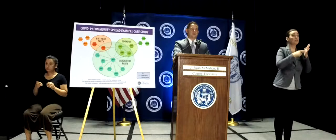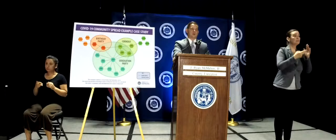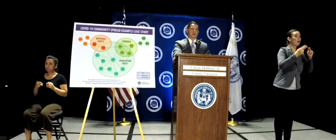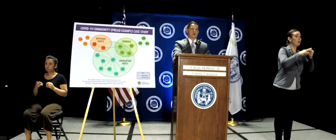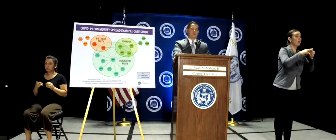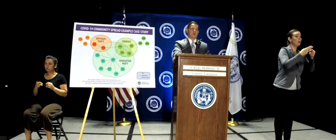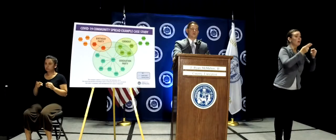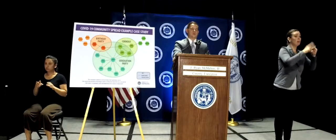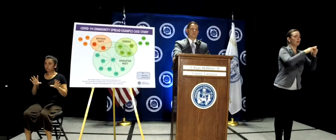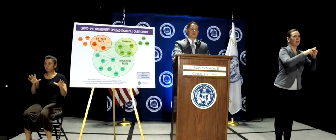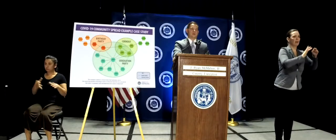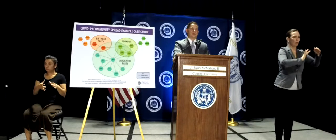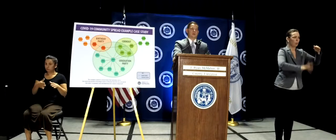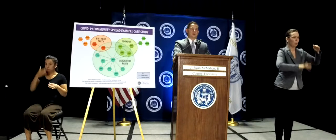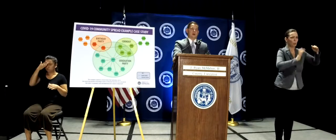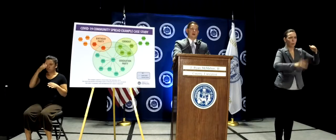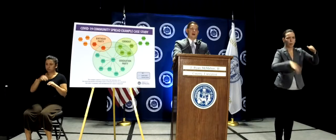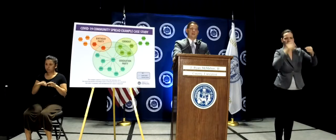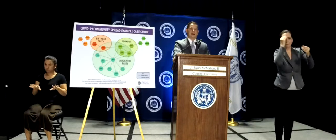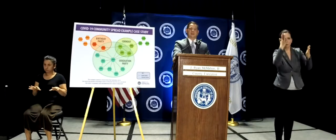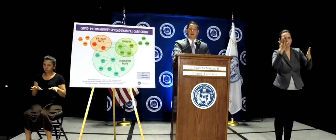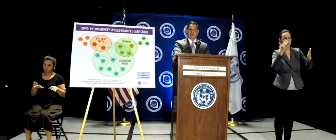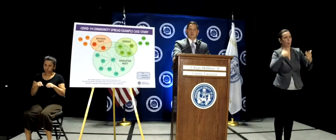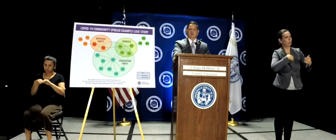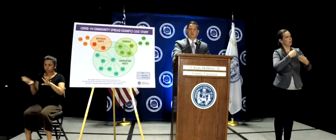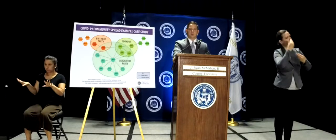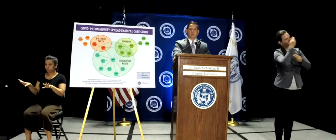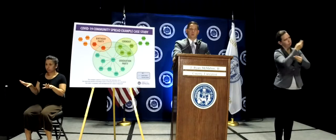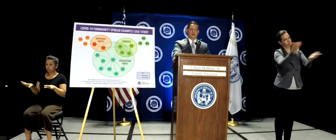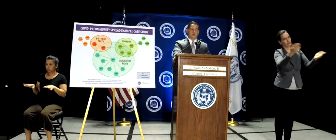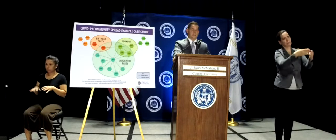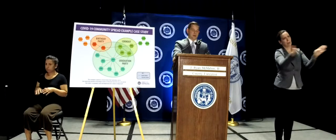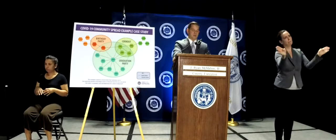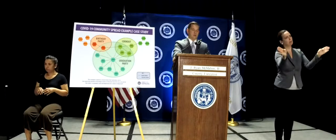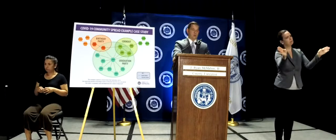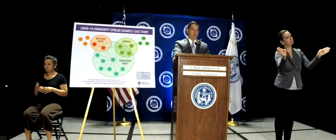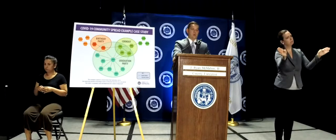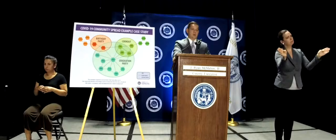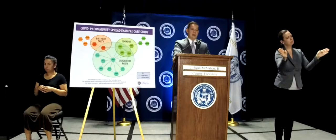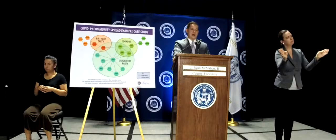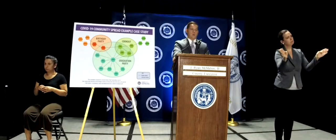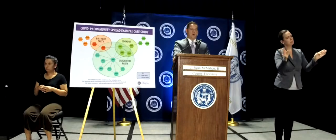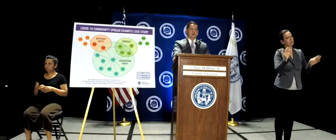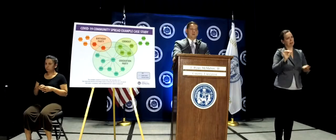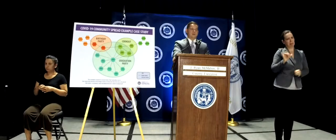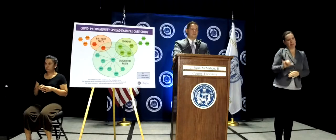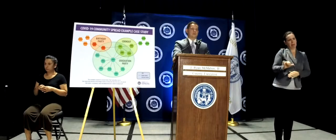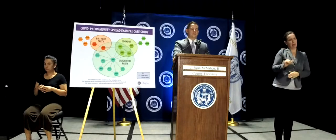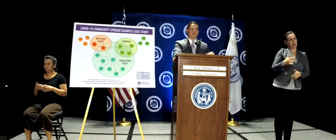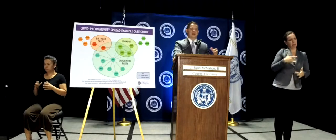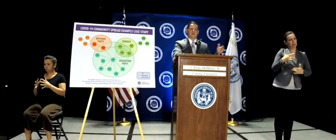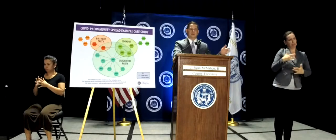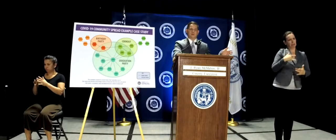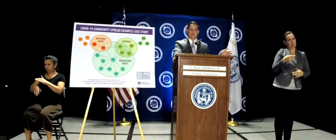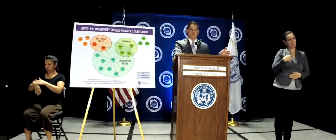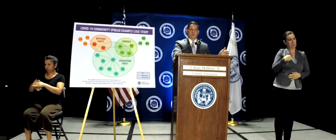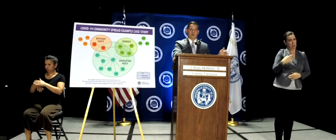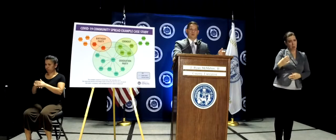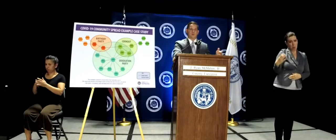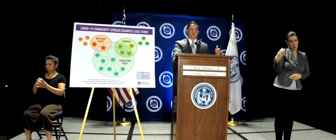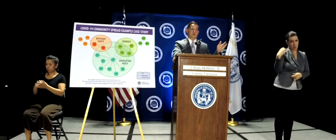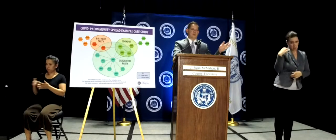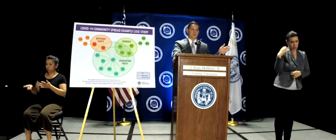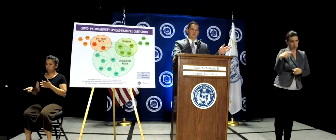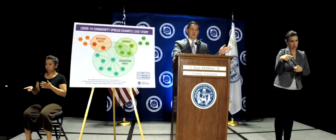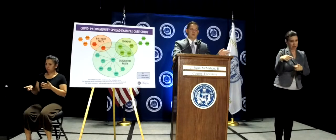my concern wasn't so much on that day as it was being reported by many of you, not what the behavior of the team